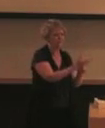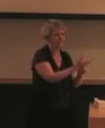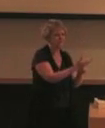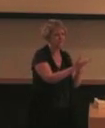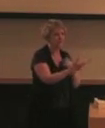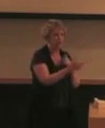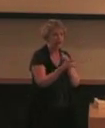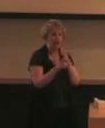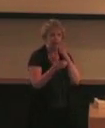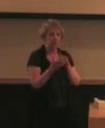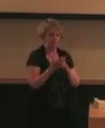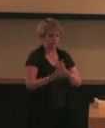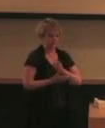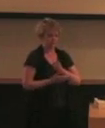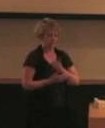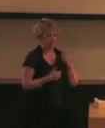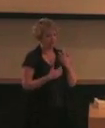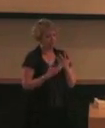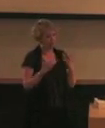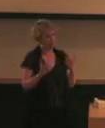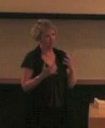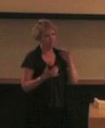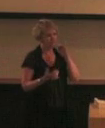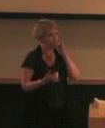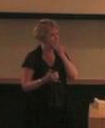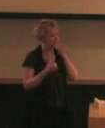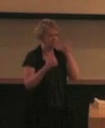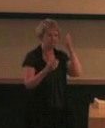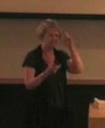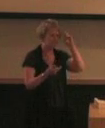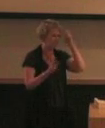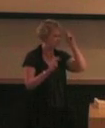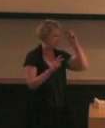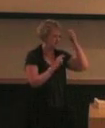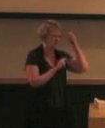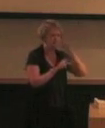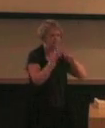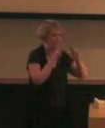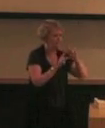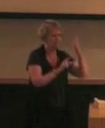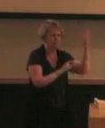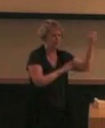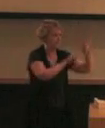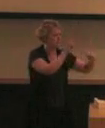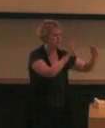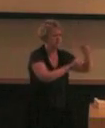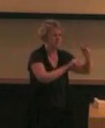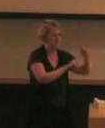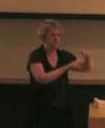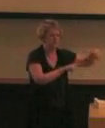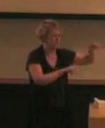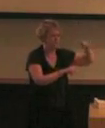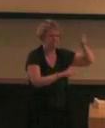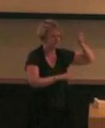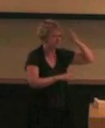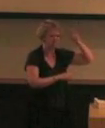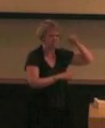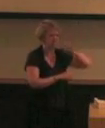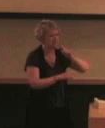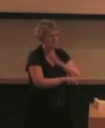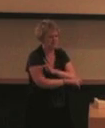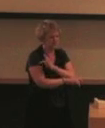also had noted as well is there's been a lot of misunderstandings of deaf patients from outside resources and providers,